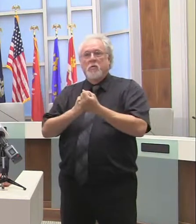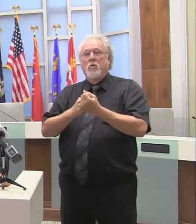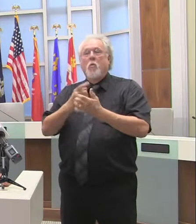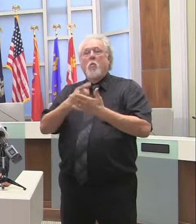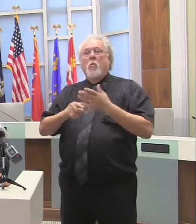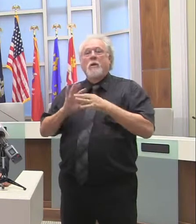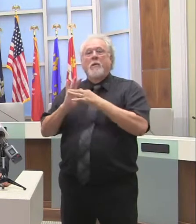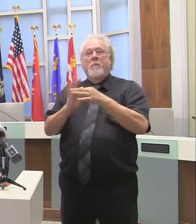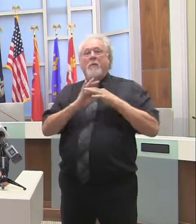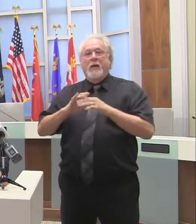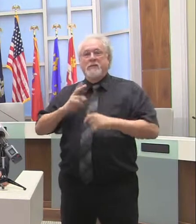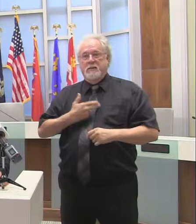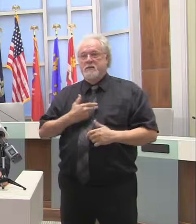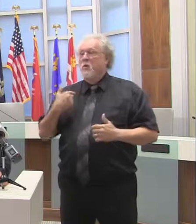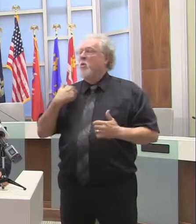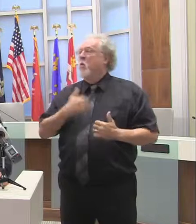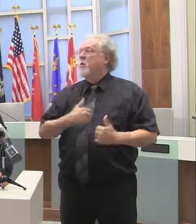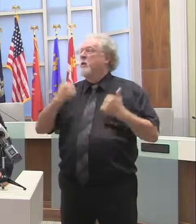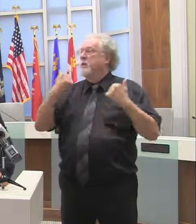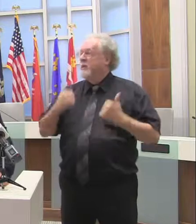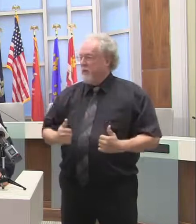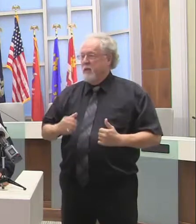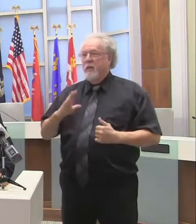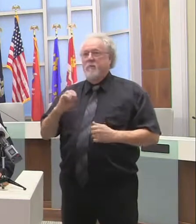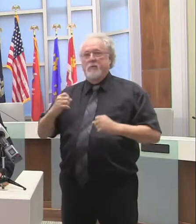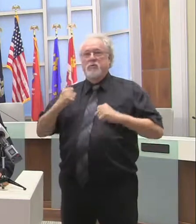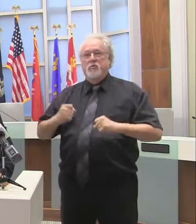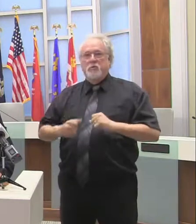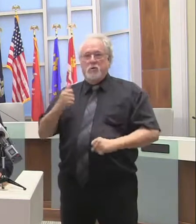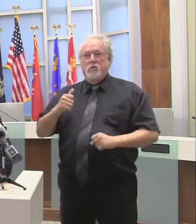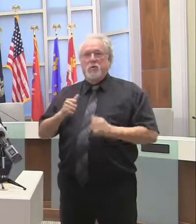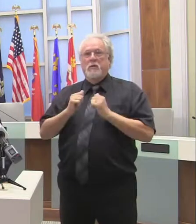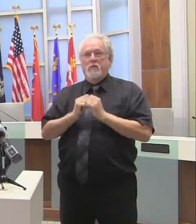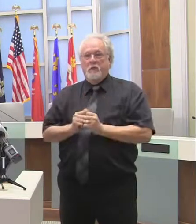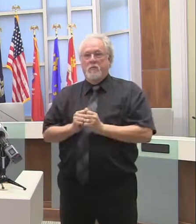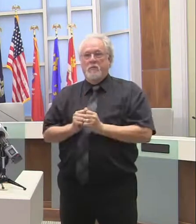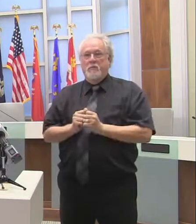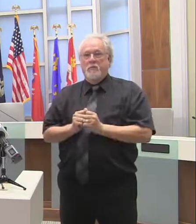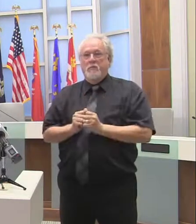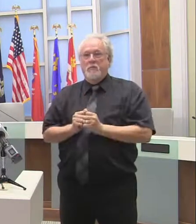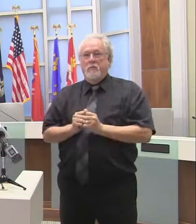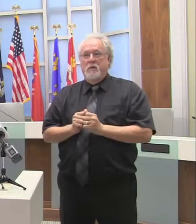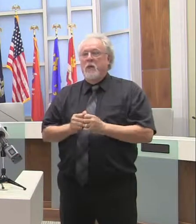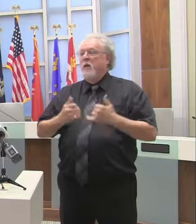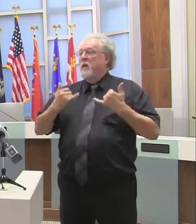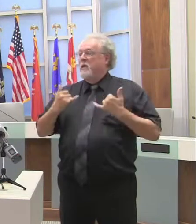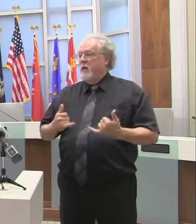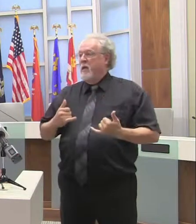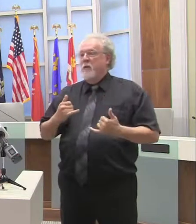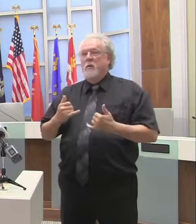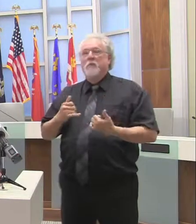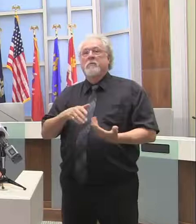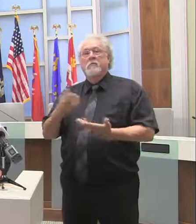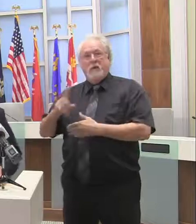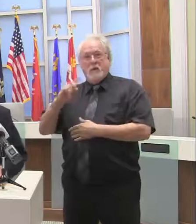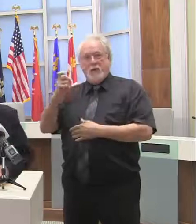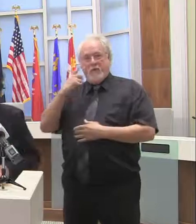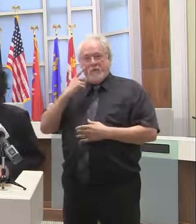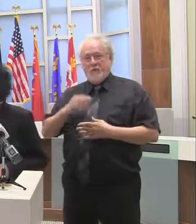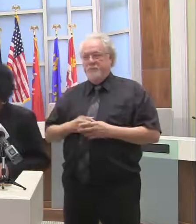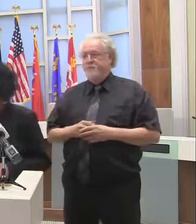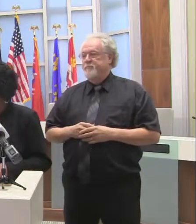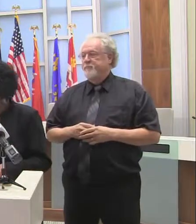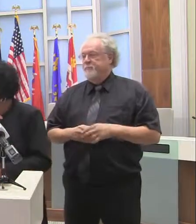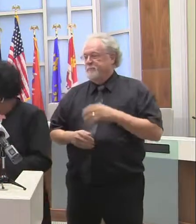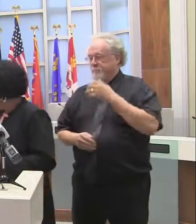bind us so that we can be stronger together. Now, I'll bring up the governor of our great state.